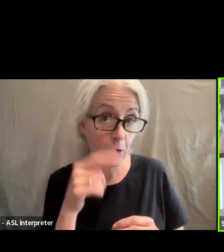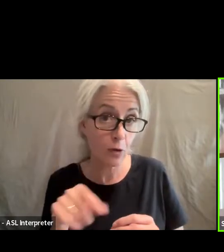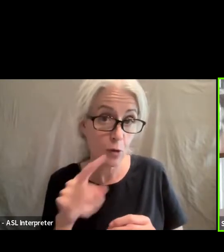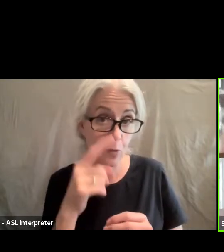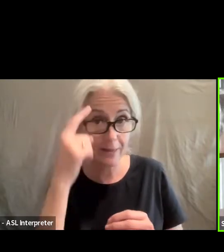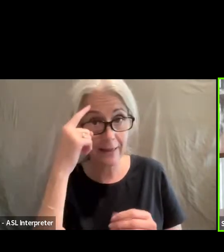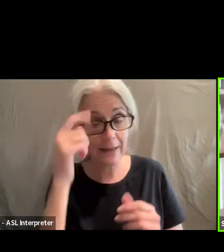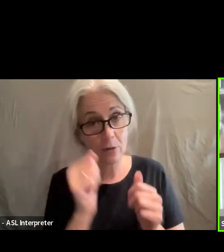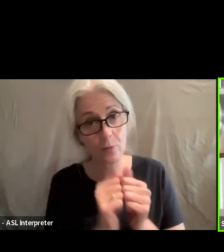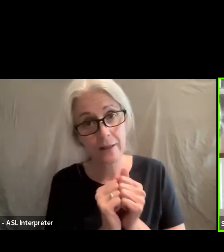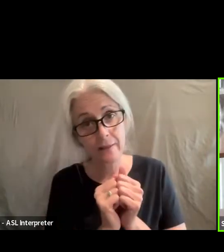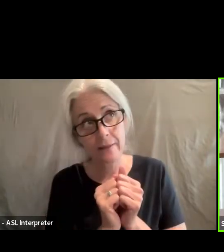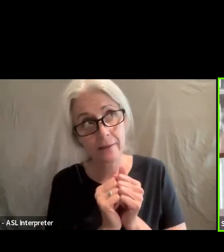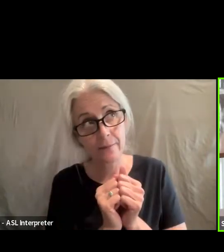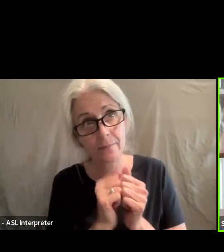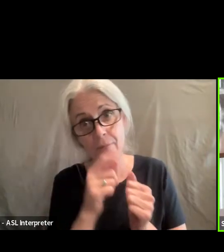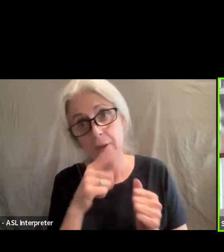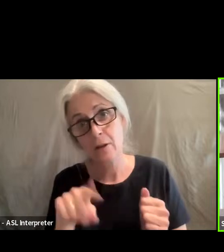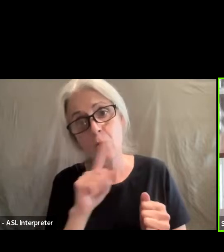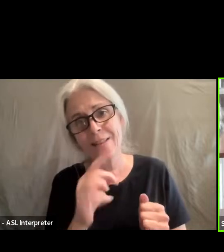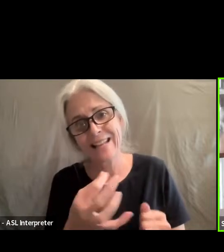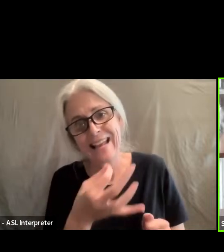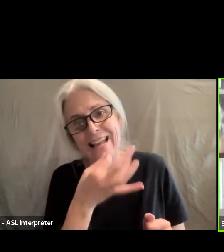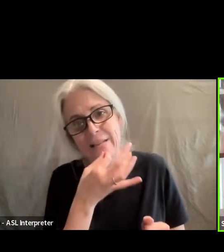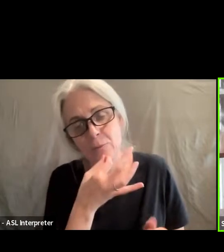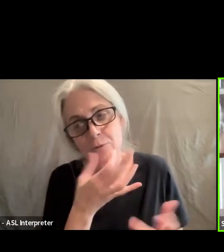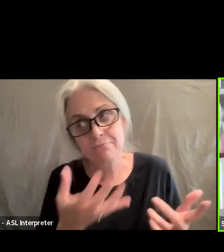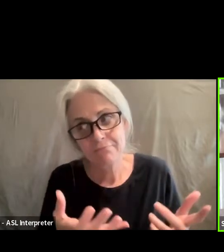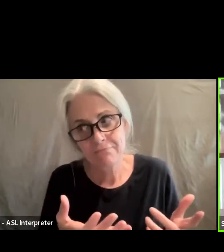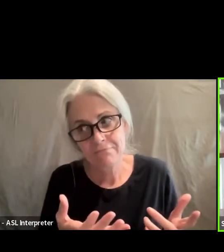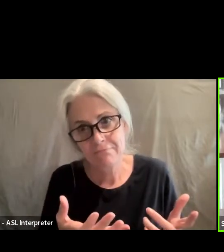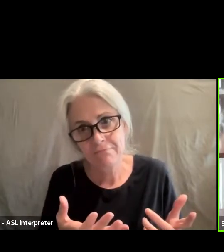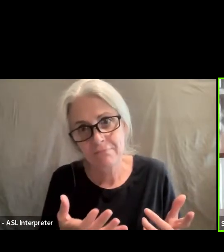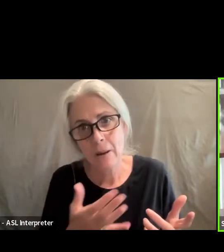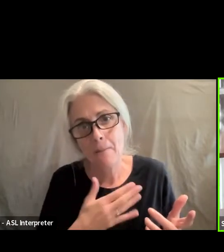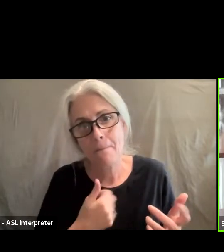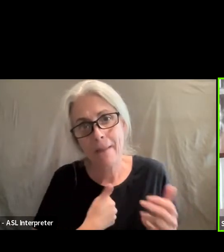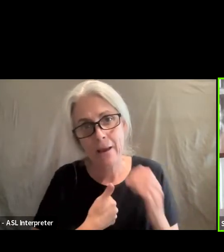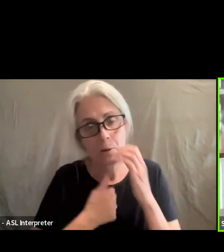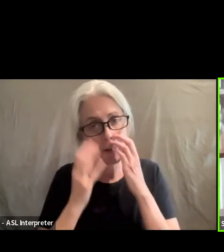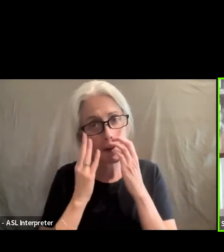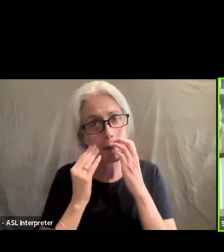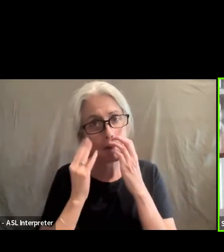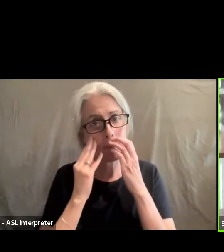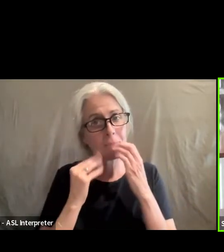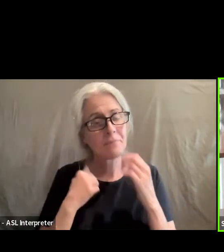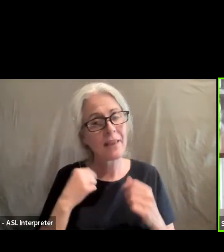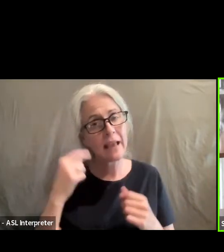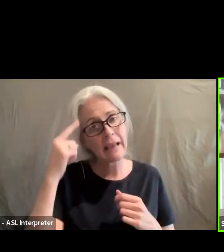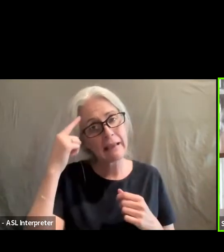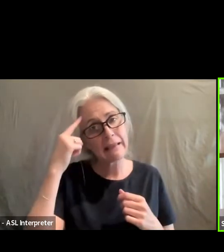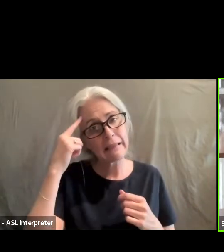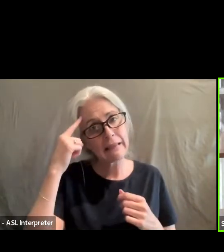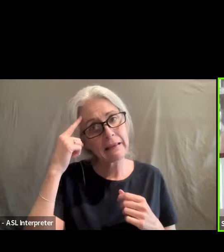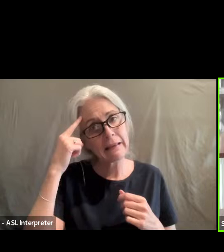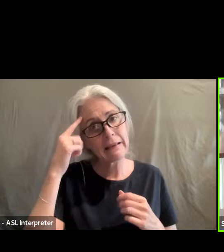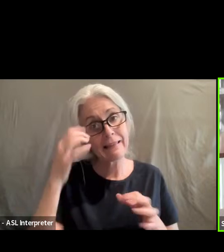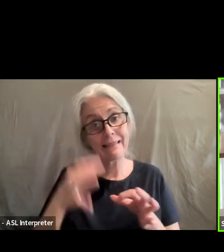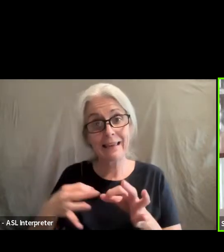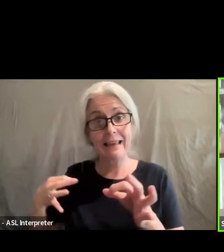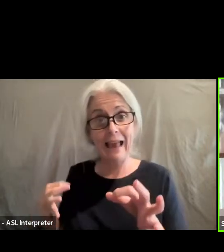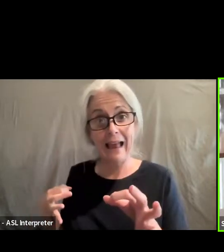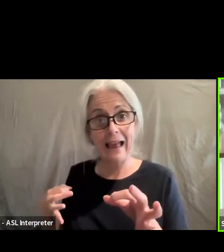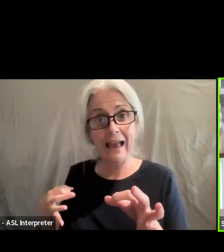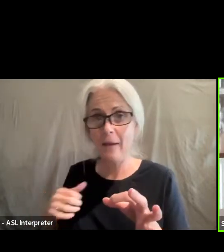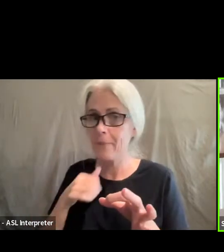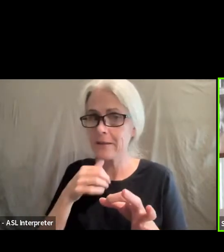that because you guys are really experts at all this. I just know from my own personal experience, and I think that the achievement gap is actually not going to